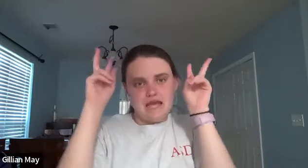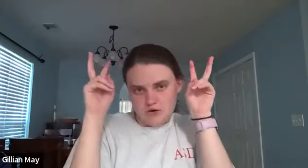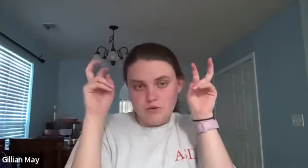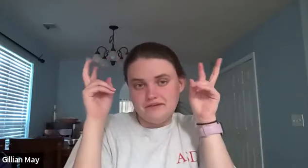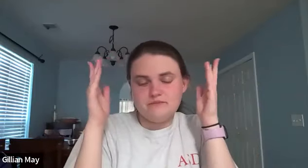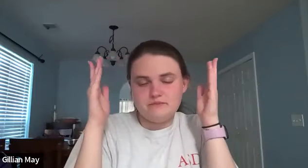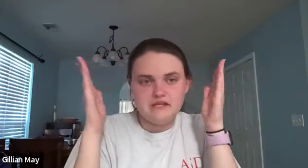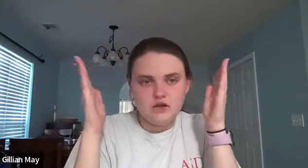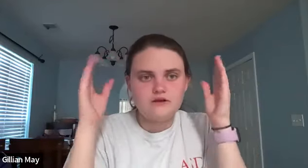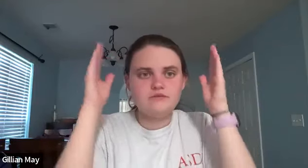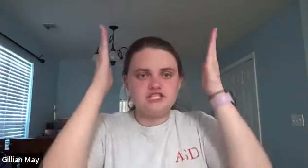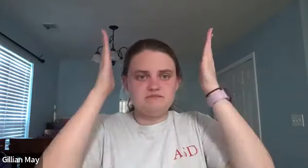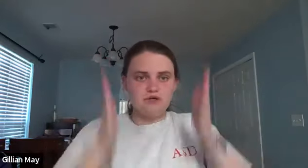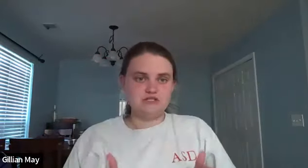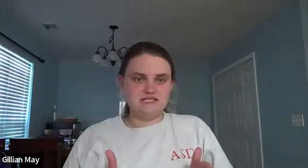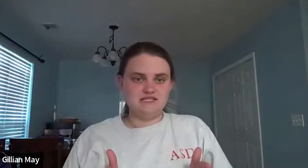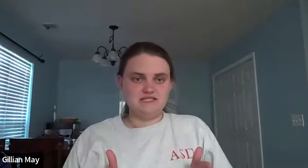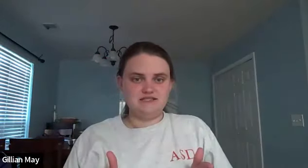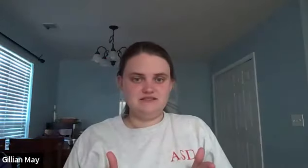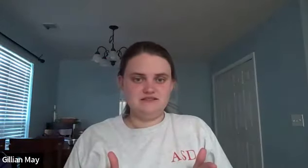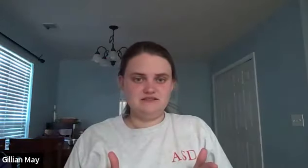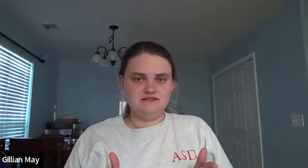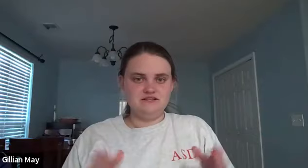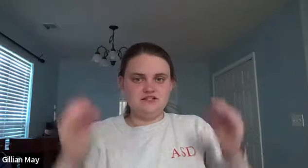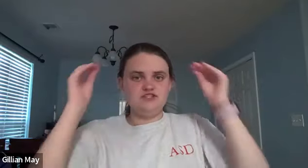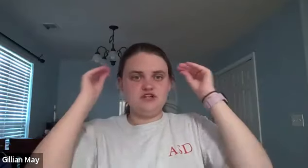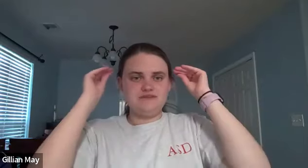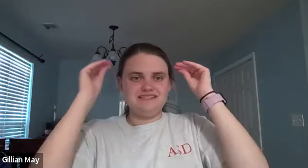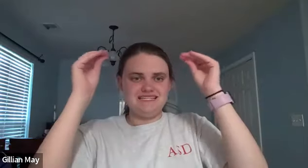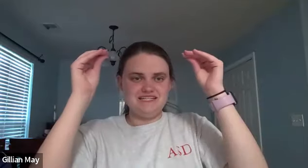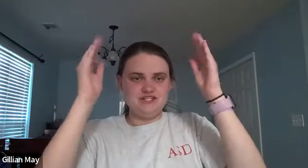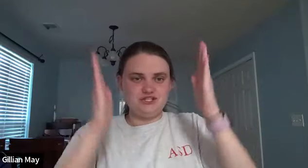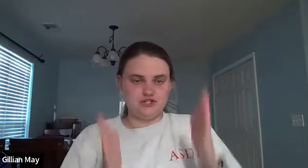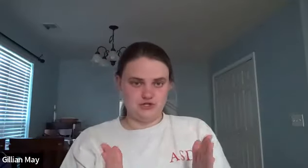air quote, like the ER, which is person. So you go teacher.